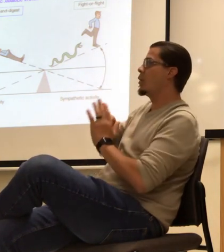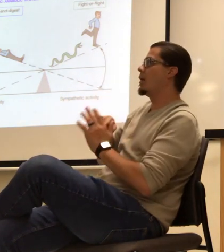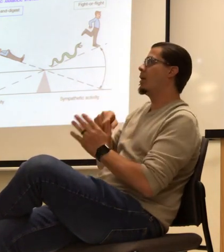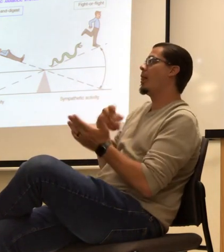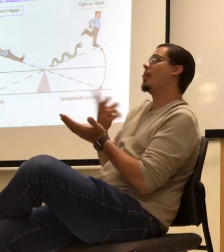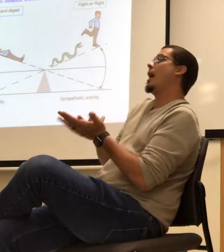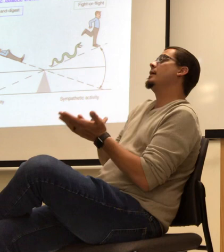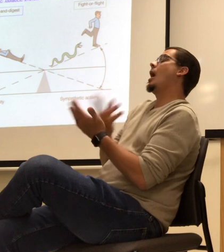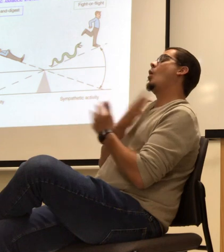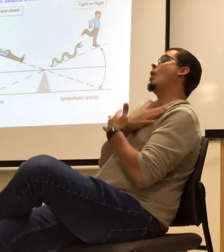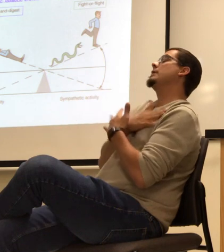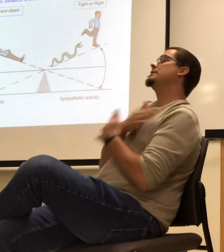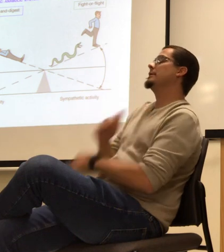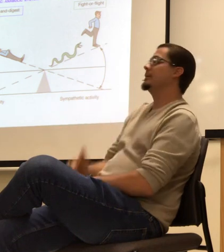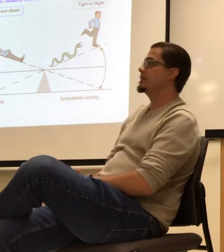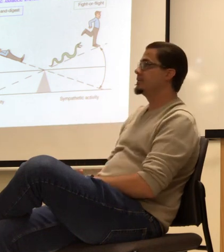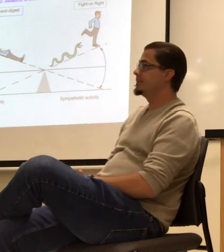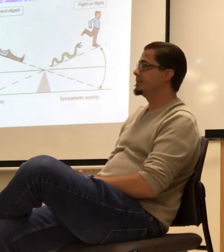resting.